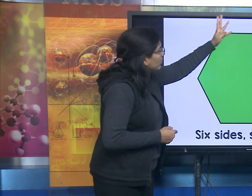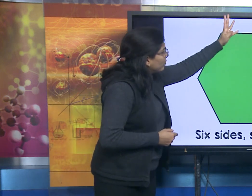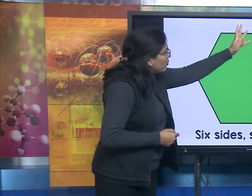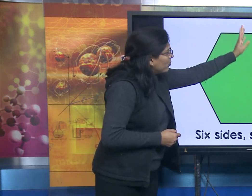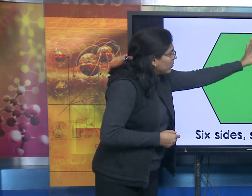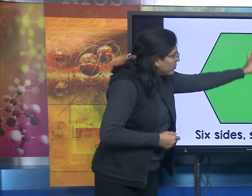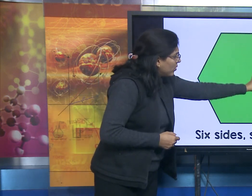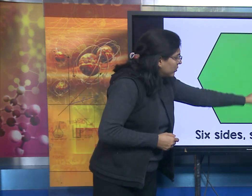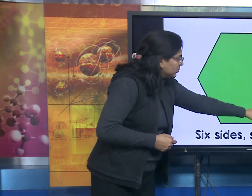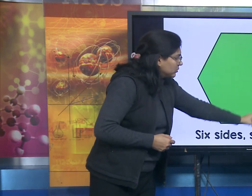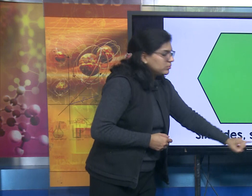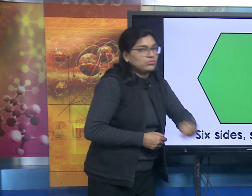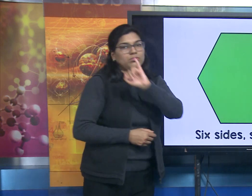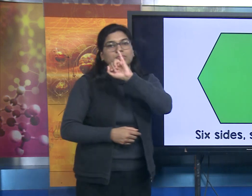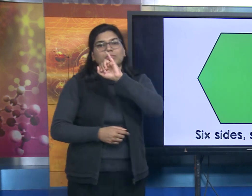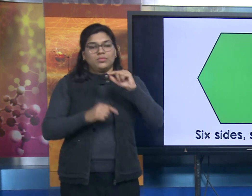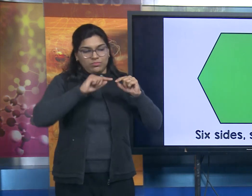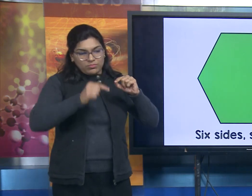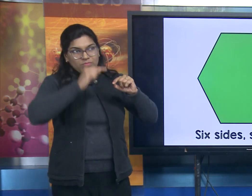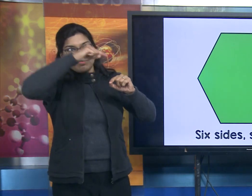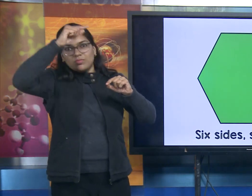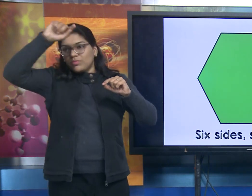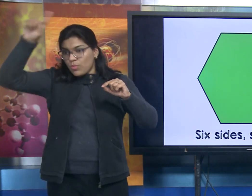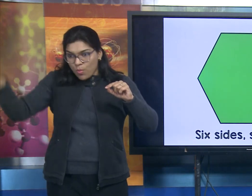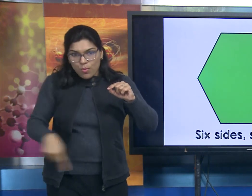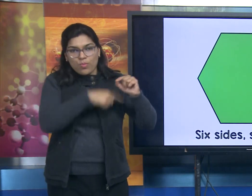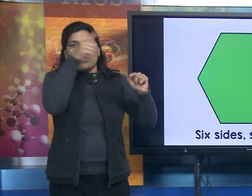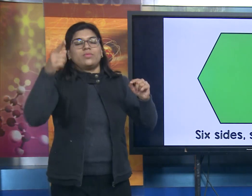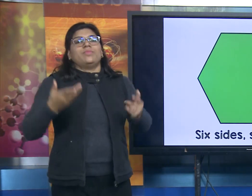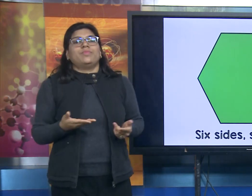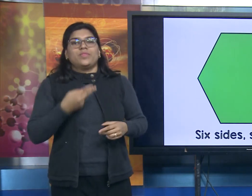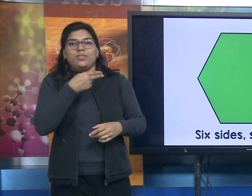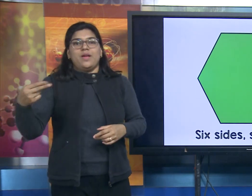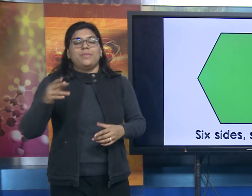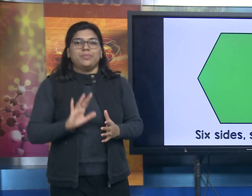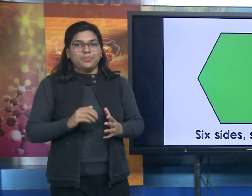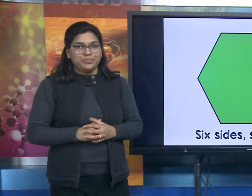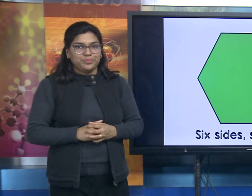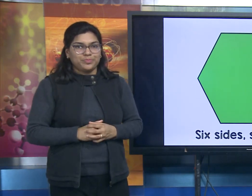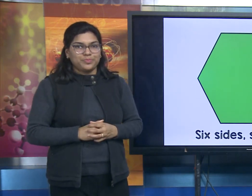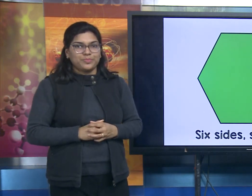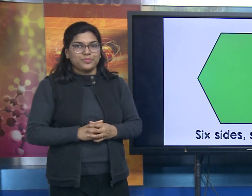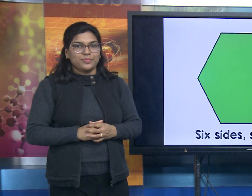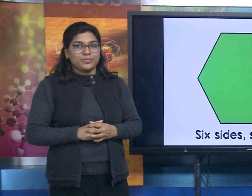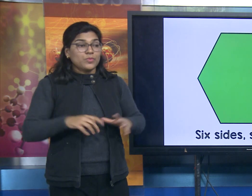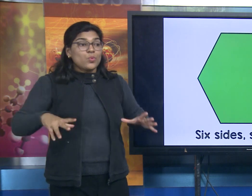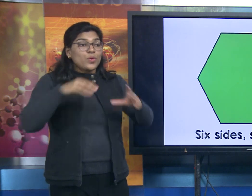angle, fourth angle, fifth angle, sixth angle. So angles are also 6. So that is why its